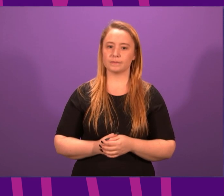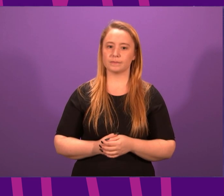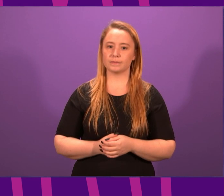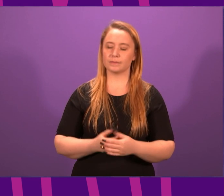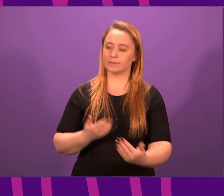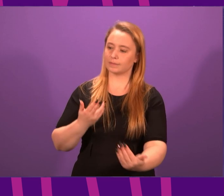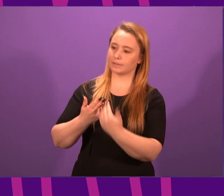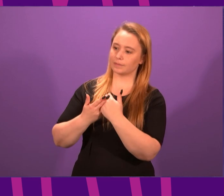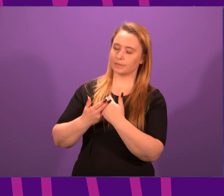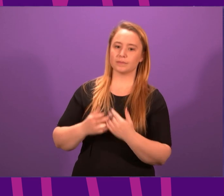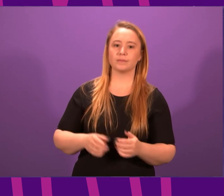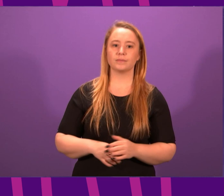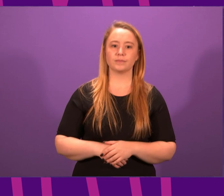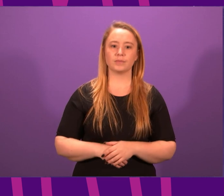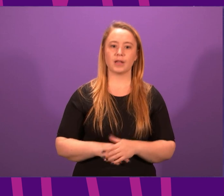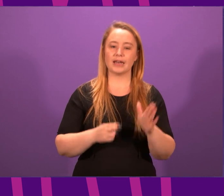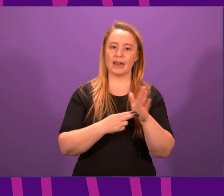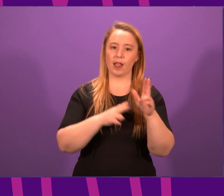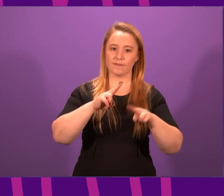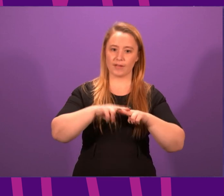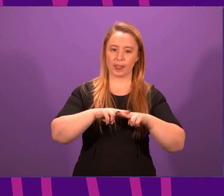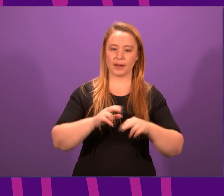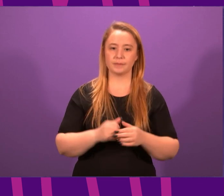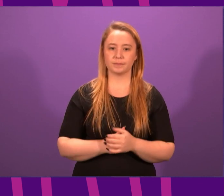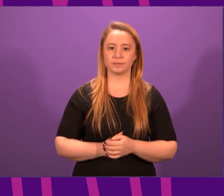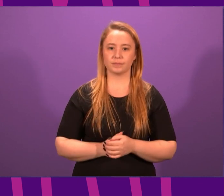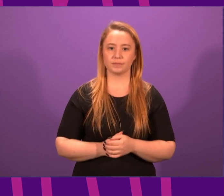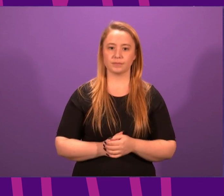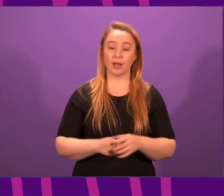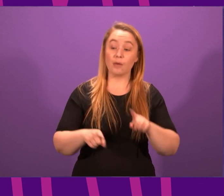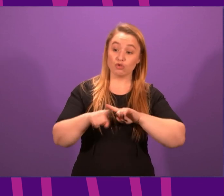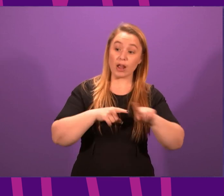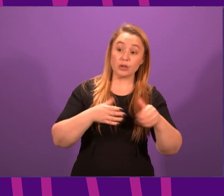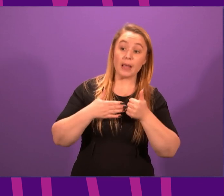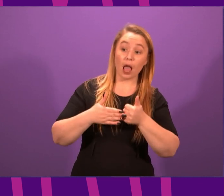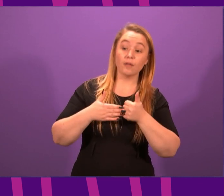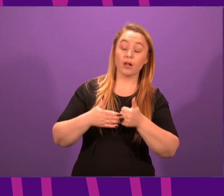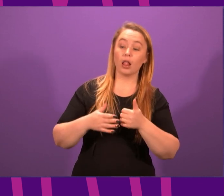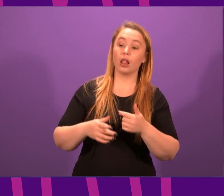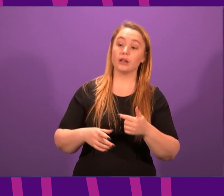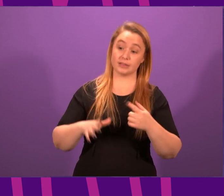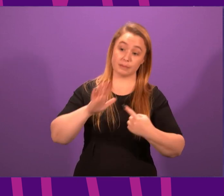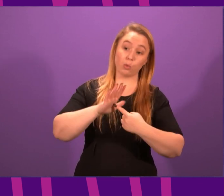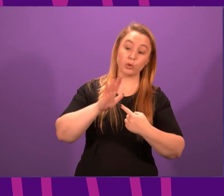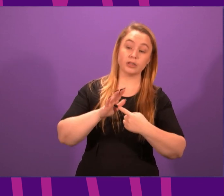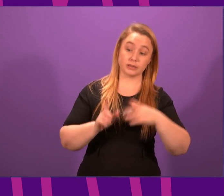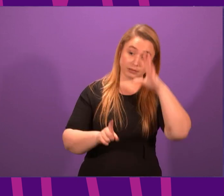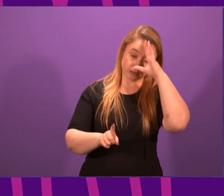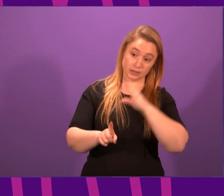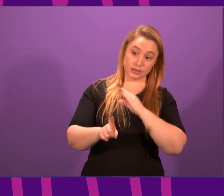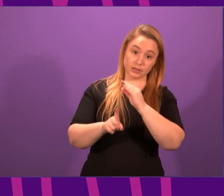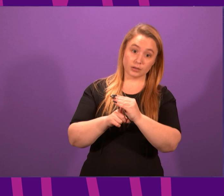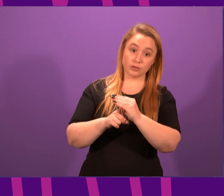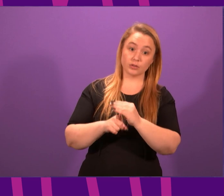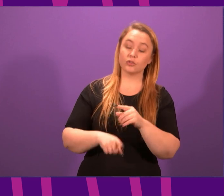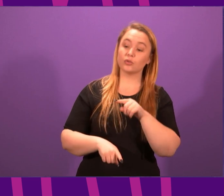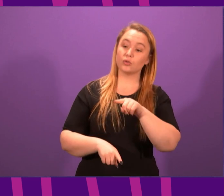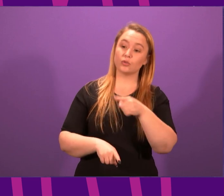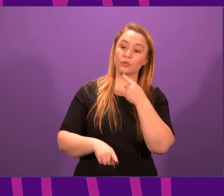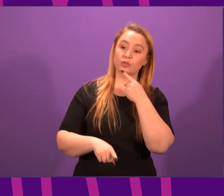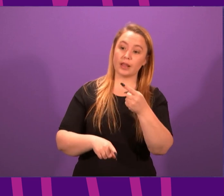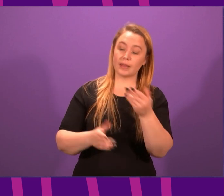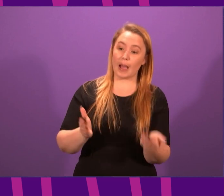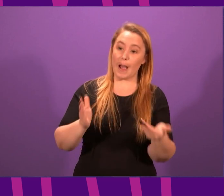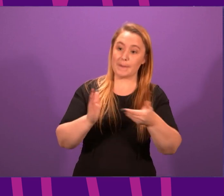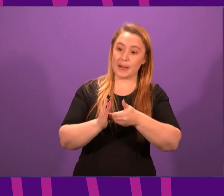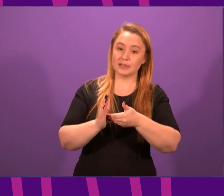Sorry, Ms. Freeman. Point of order, Neil Findlay. Presiding Officer, I'm trying to be helpful. This is very important. The Cabinet Secretary referred to the